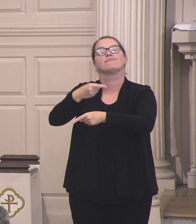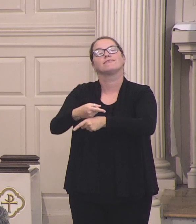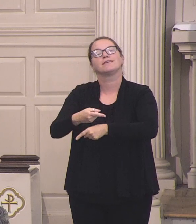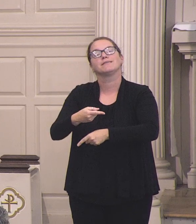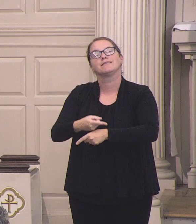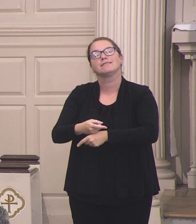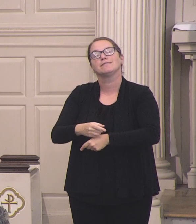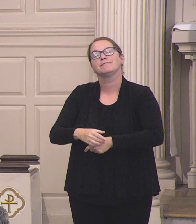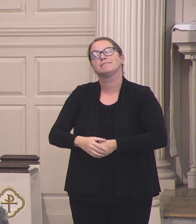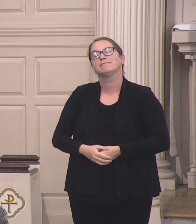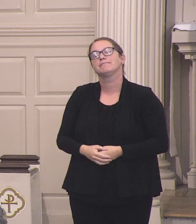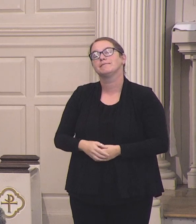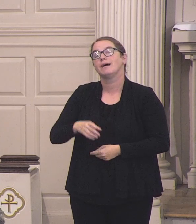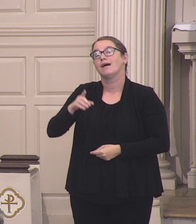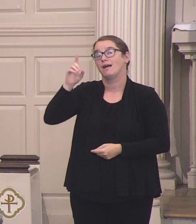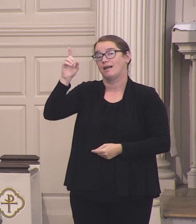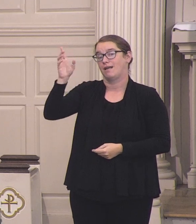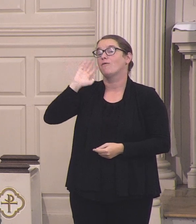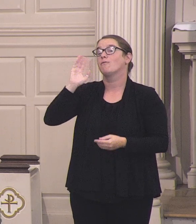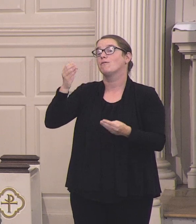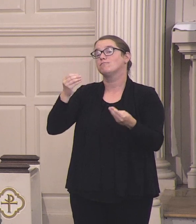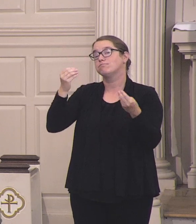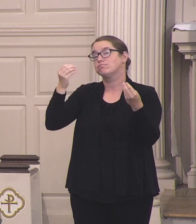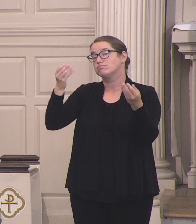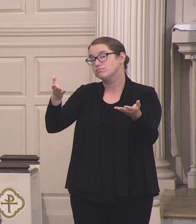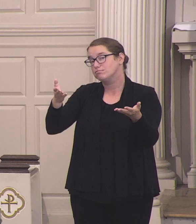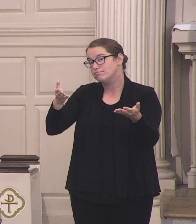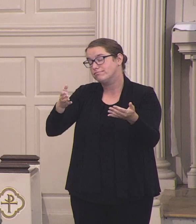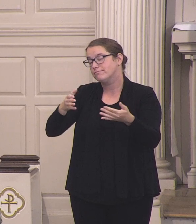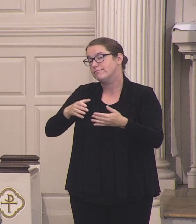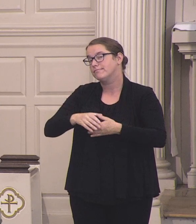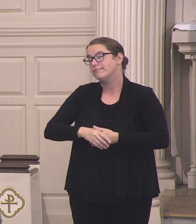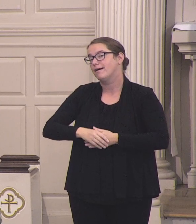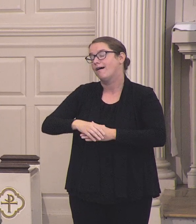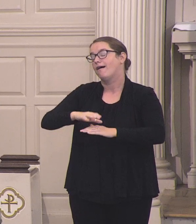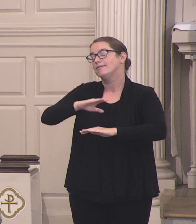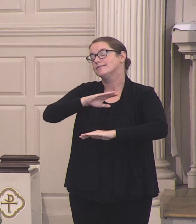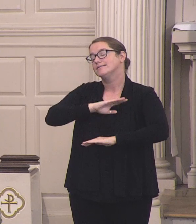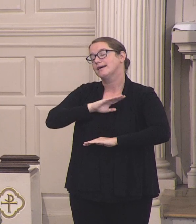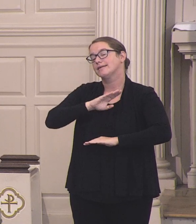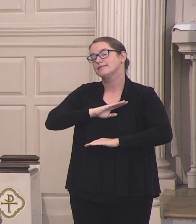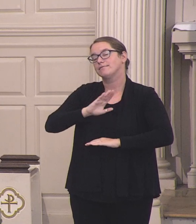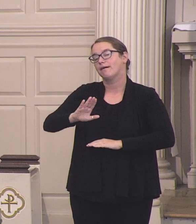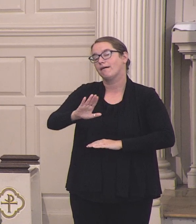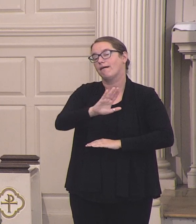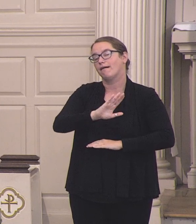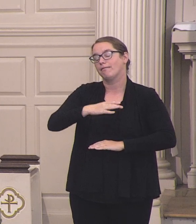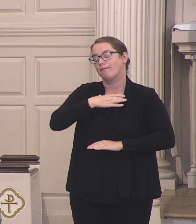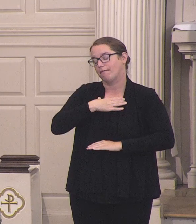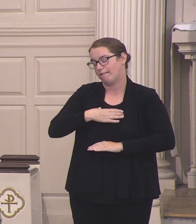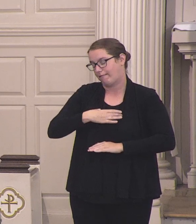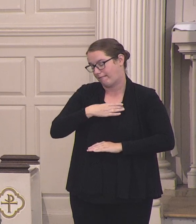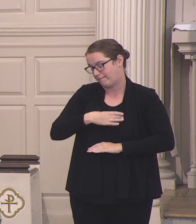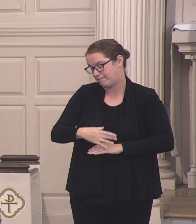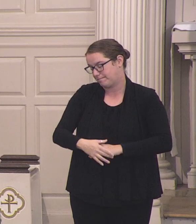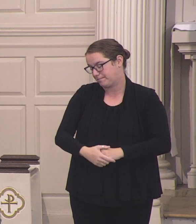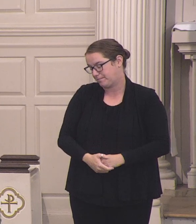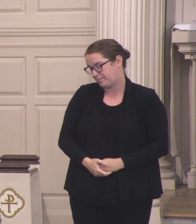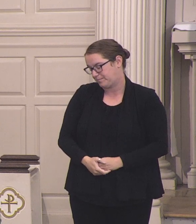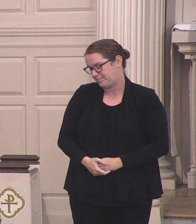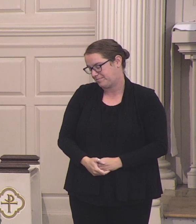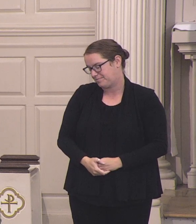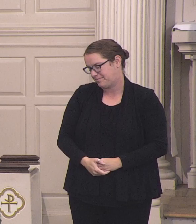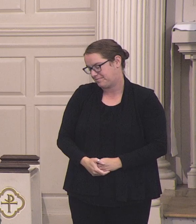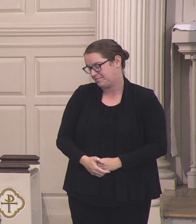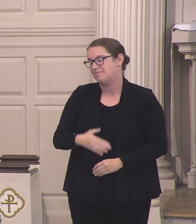open your hand and satisfy the desire of every living thing.